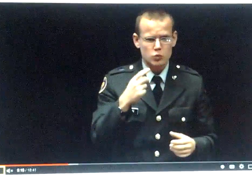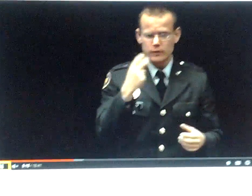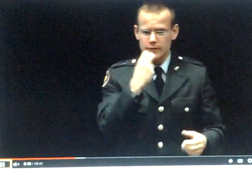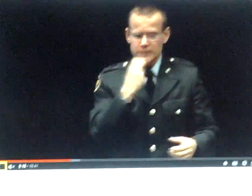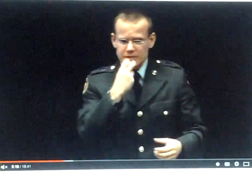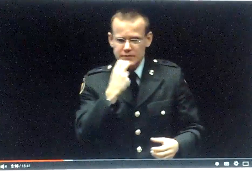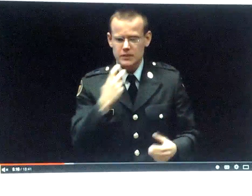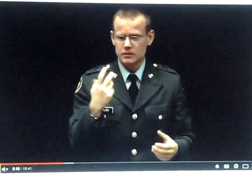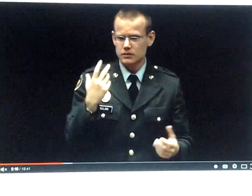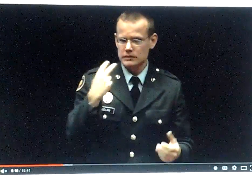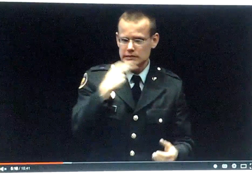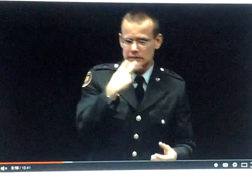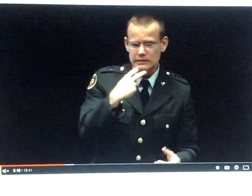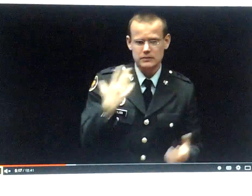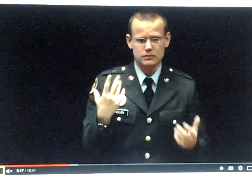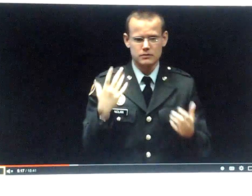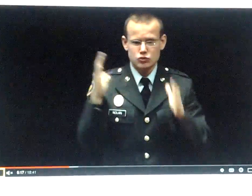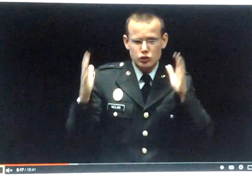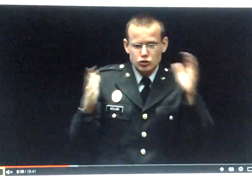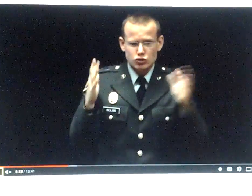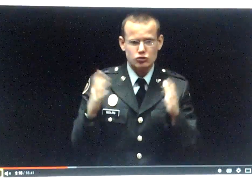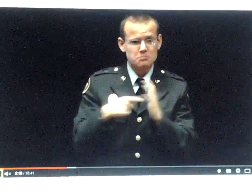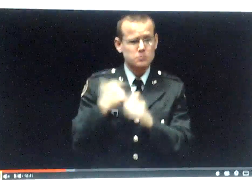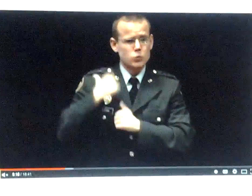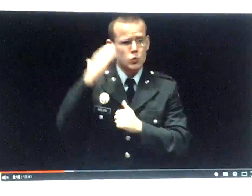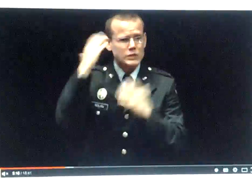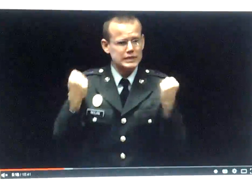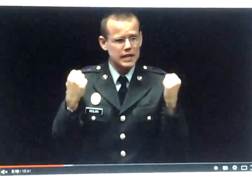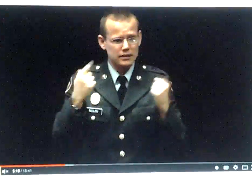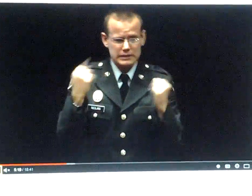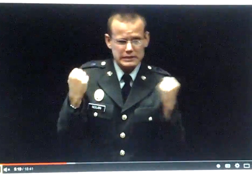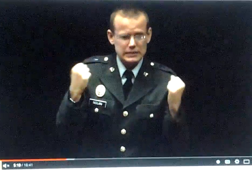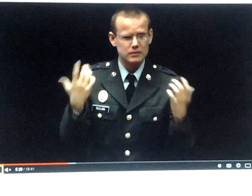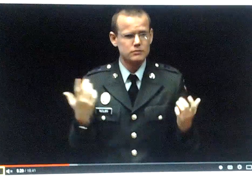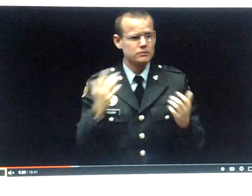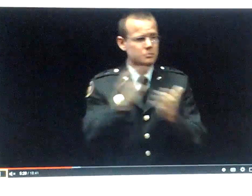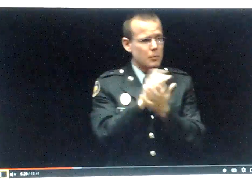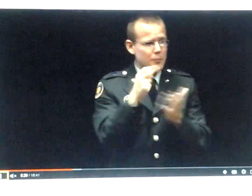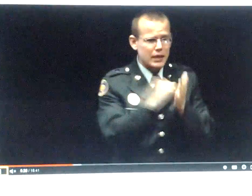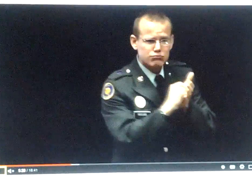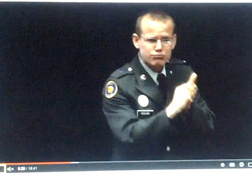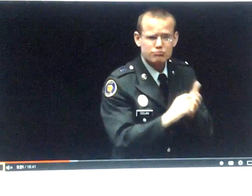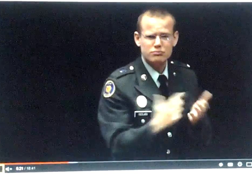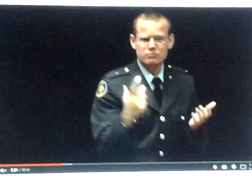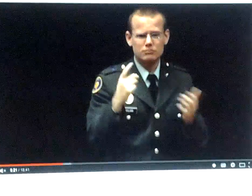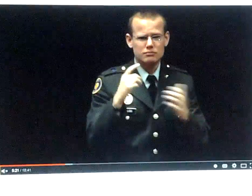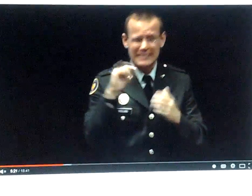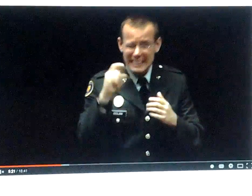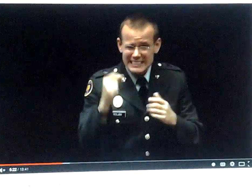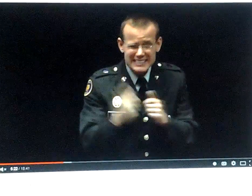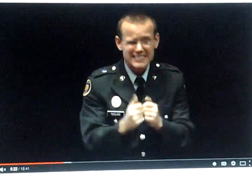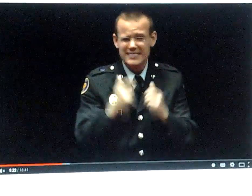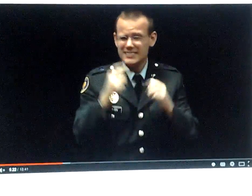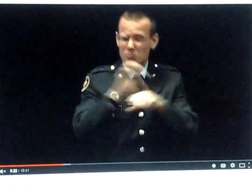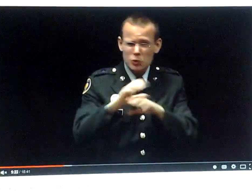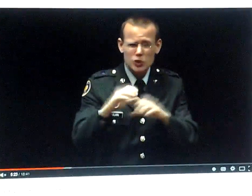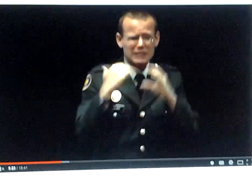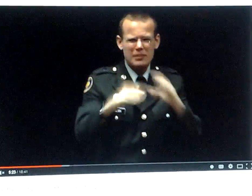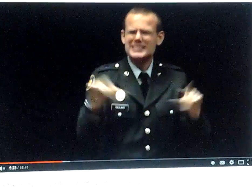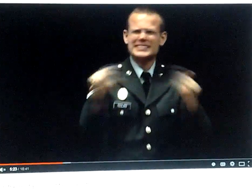So he asked, how would you communicate with a hearing guy in the military? Pen, paper,